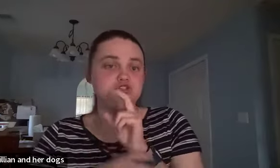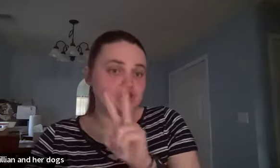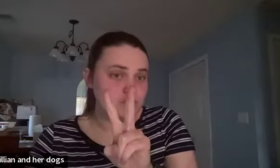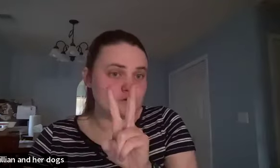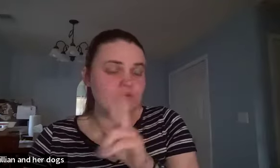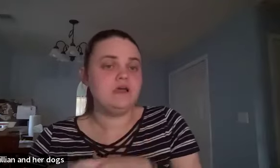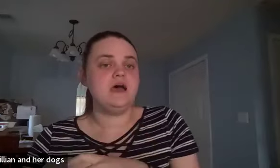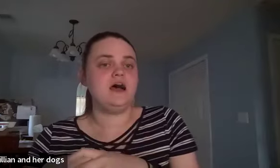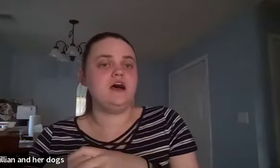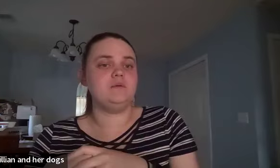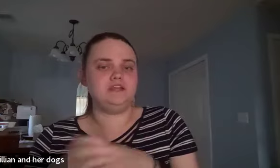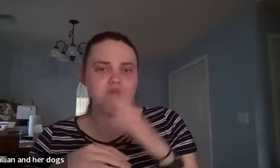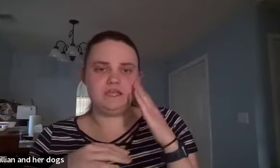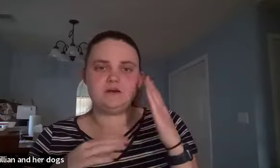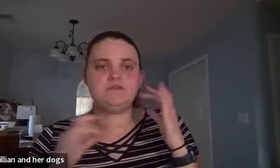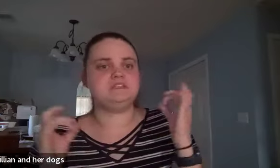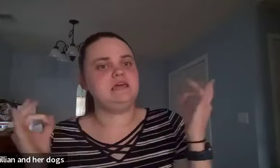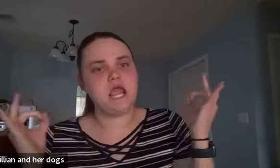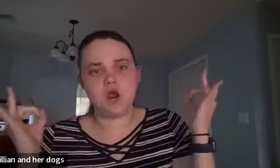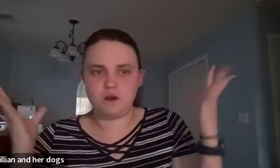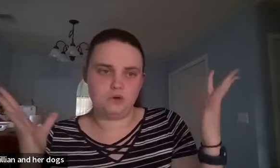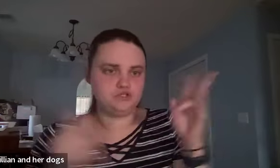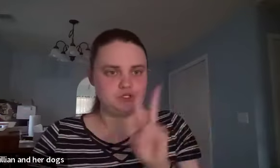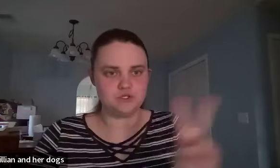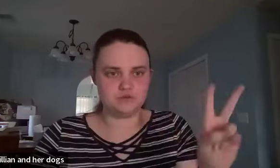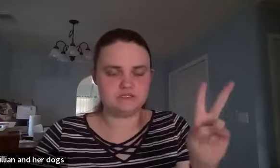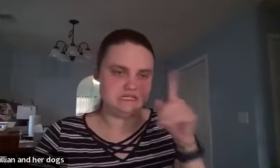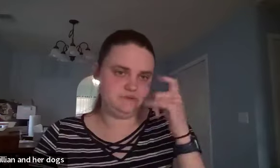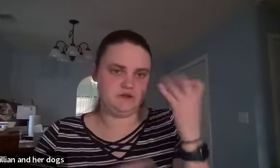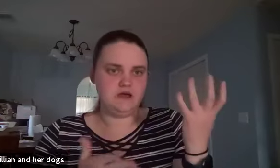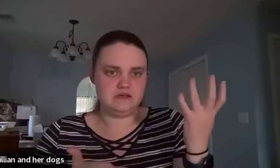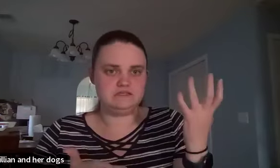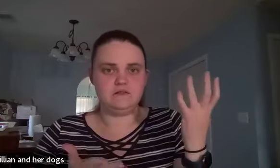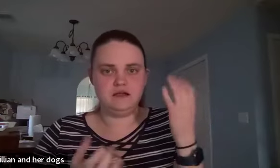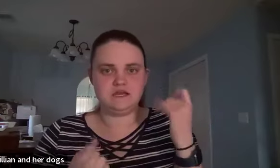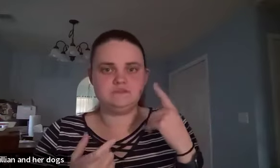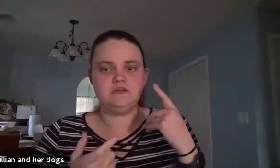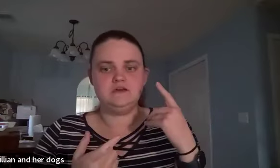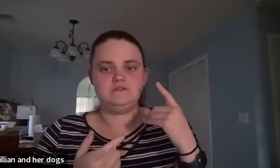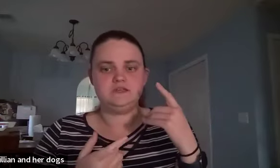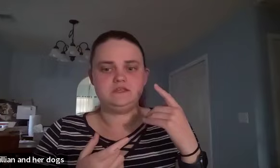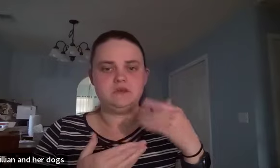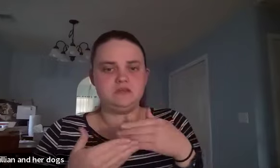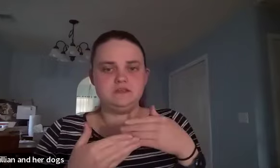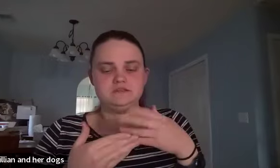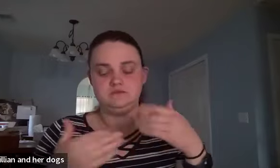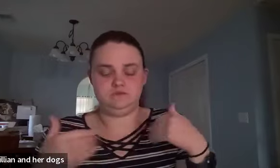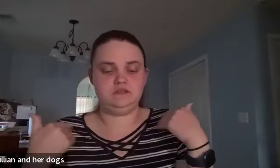age 2, and we hear about the terrible twos, and it's because a lot of times these babies,